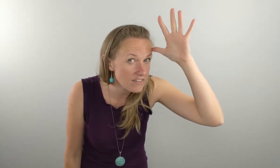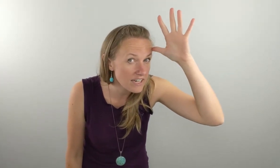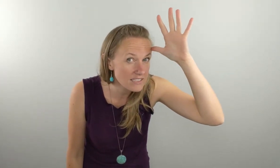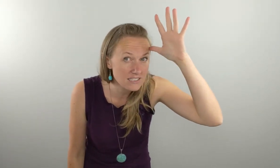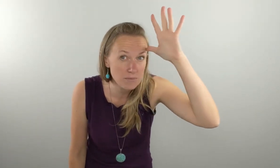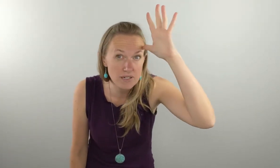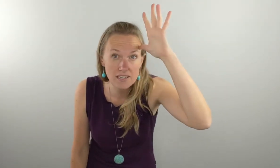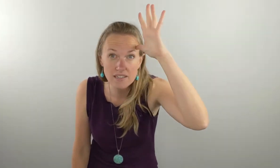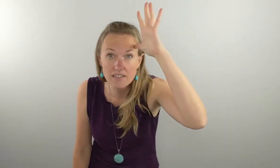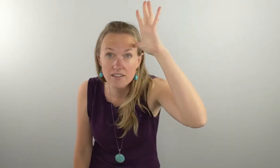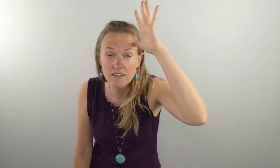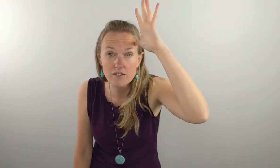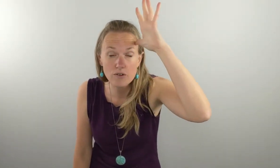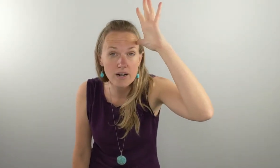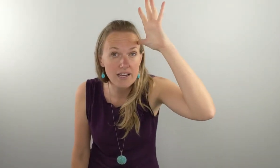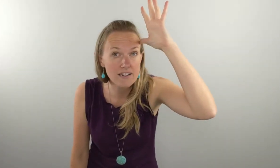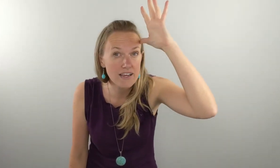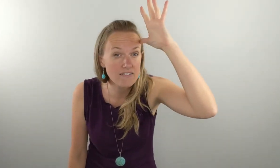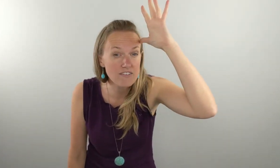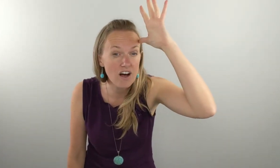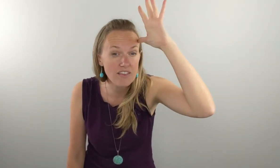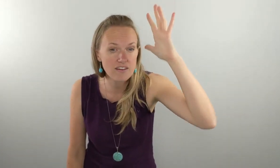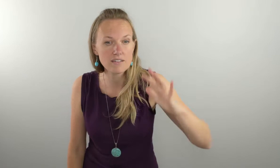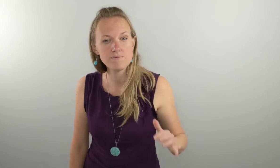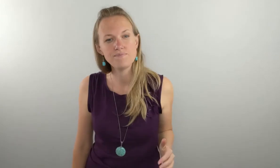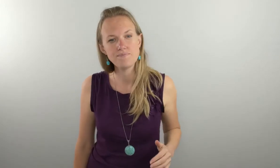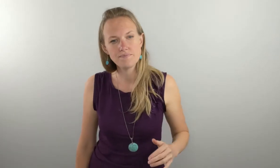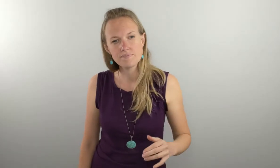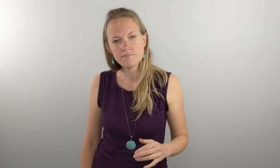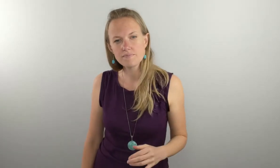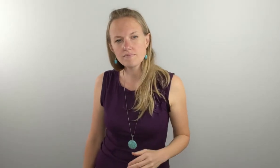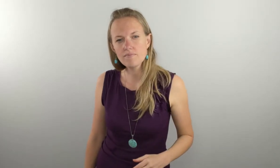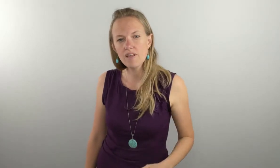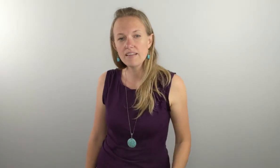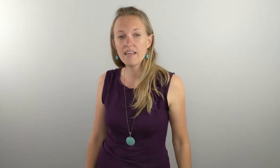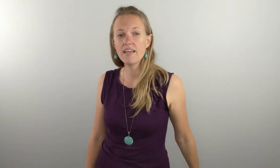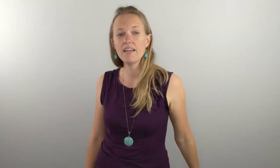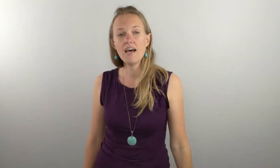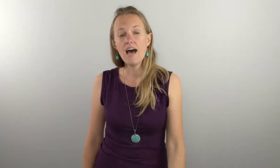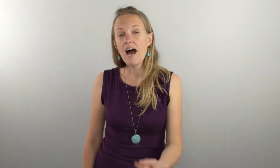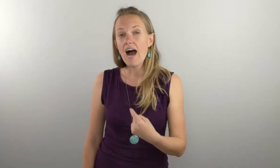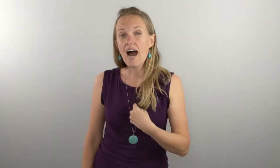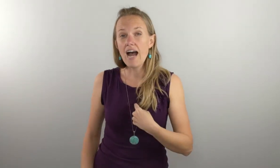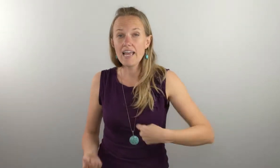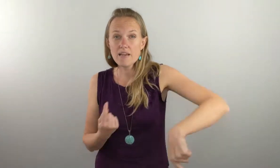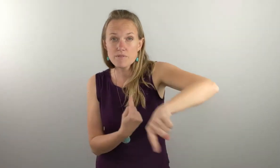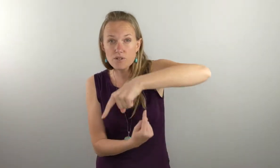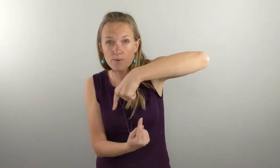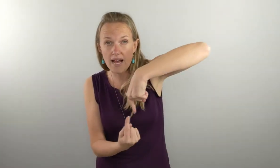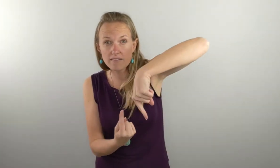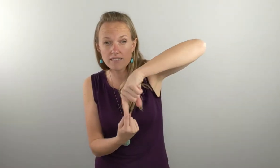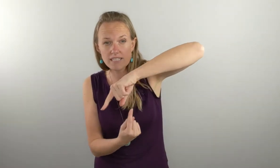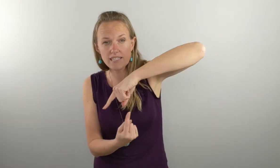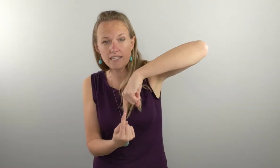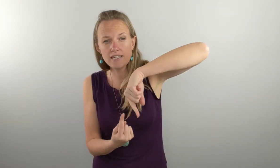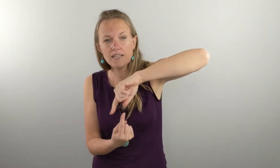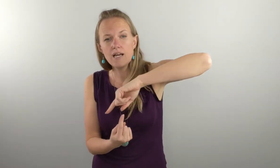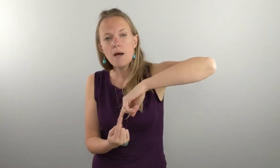hands separated and you're here at your forehead. Okay, Father. And then I am surrounded